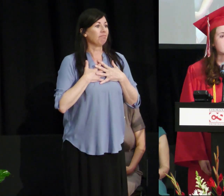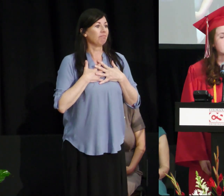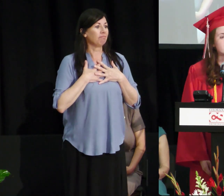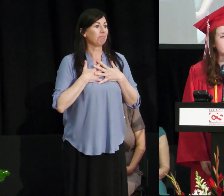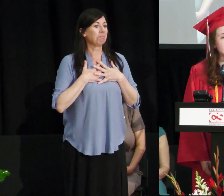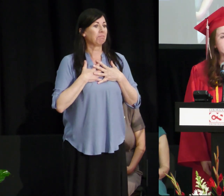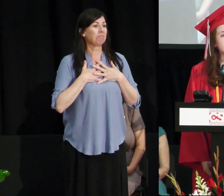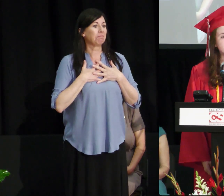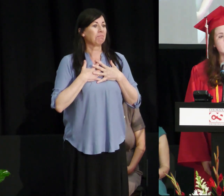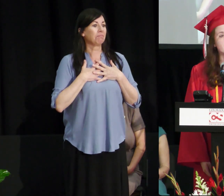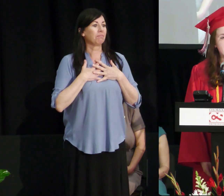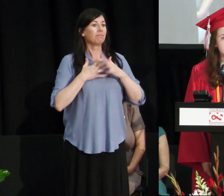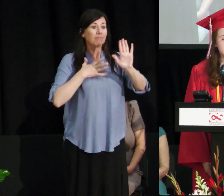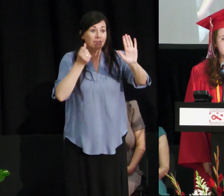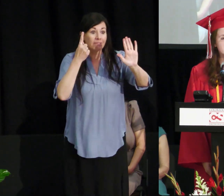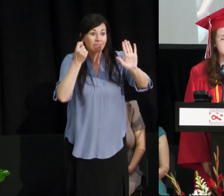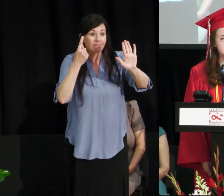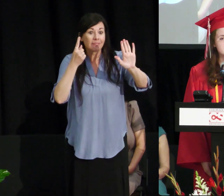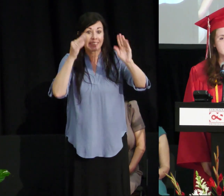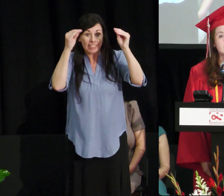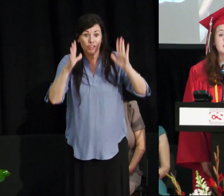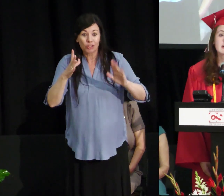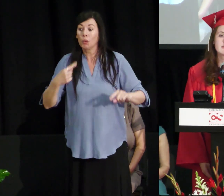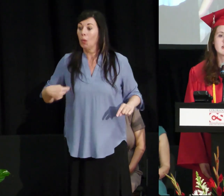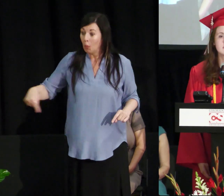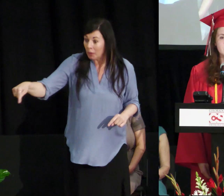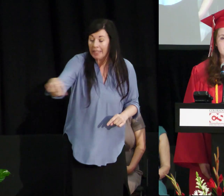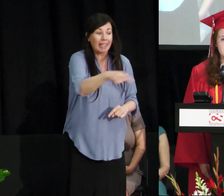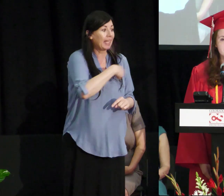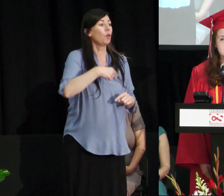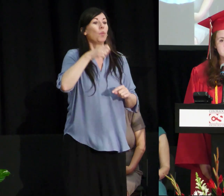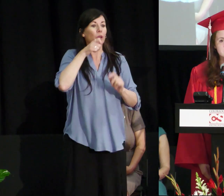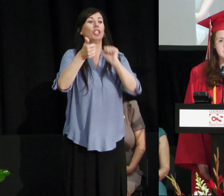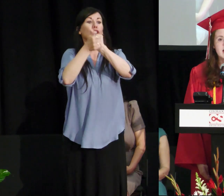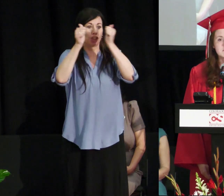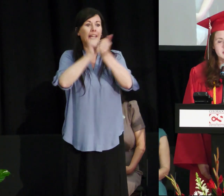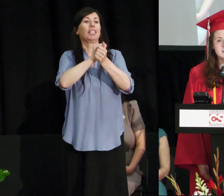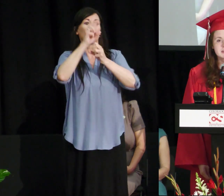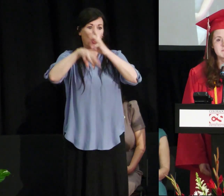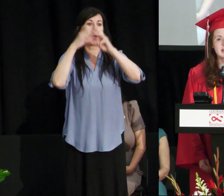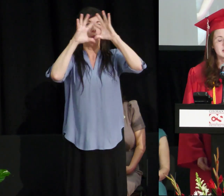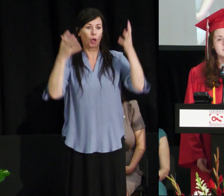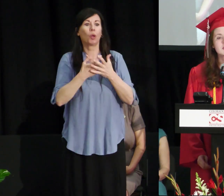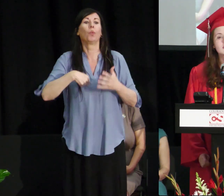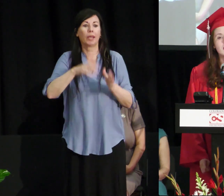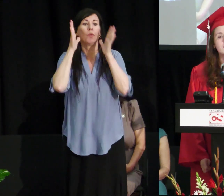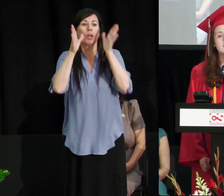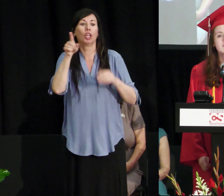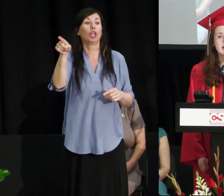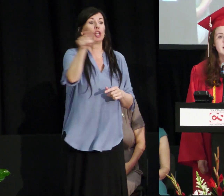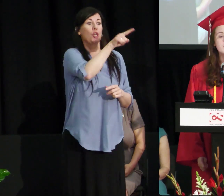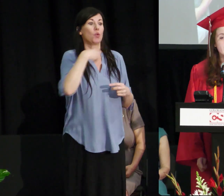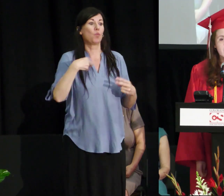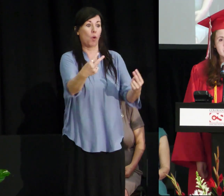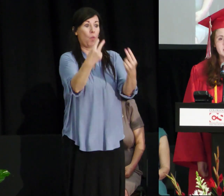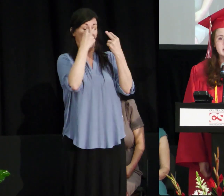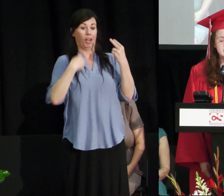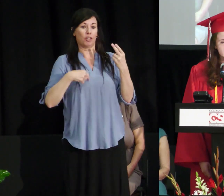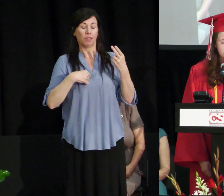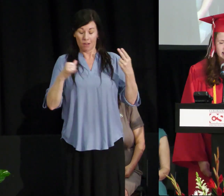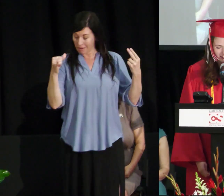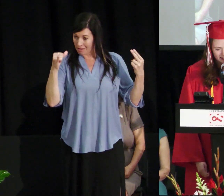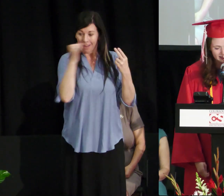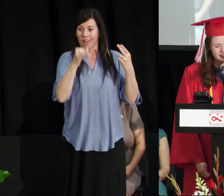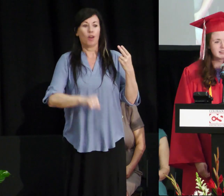So, we are going to go out there and we're going to change the world. And we're going to make you so very proud of